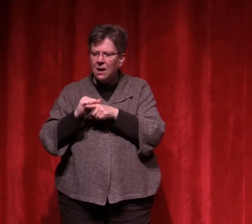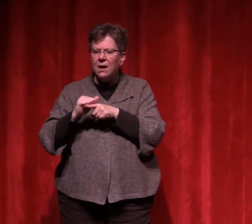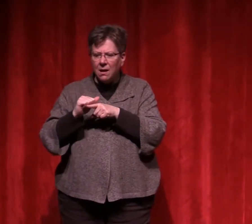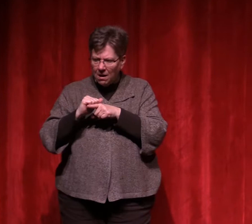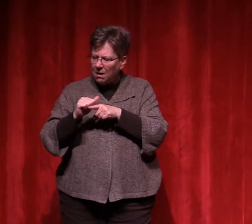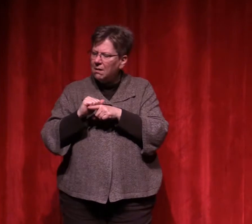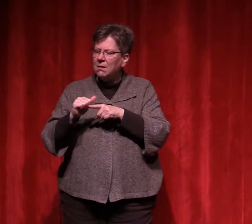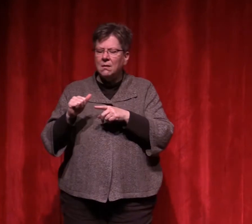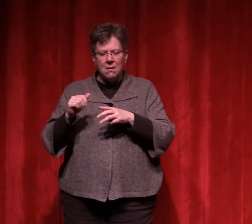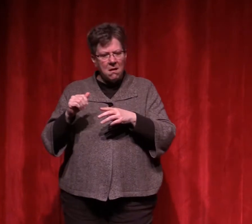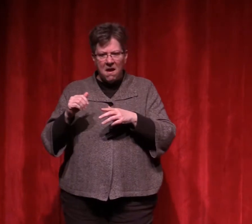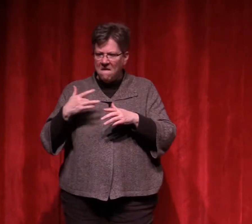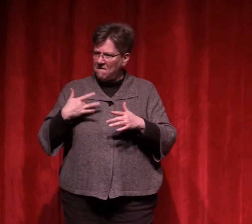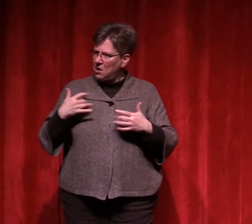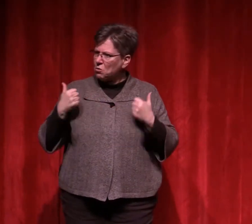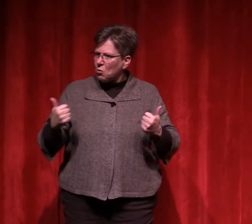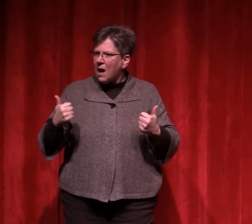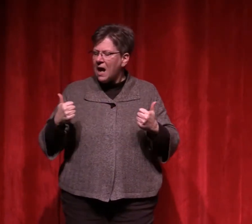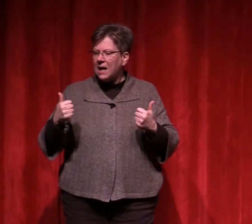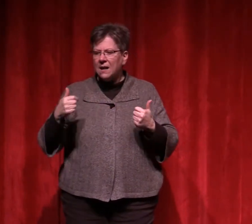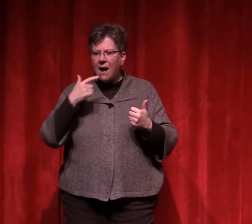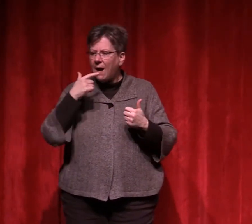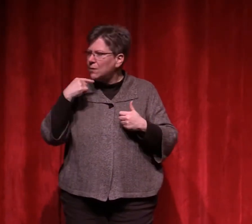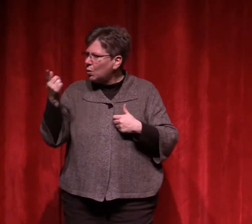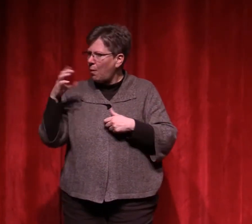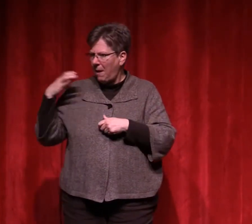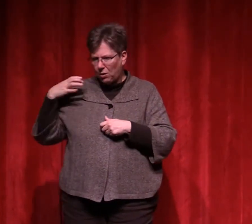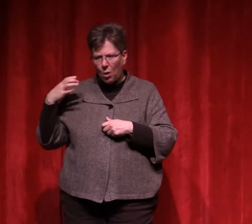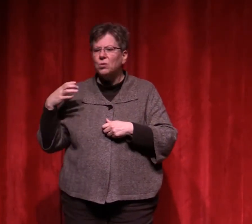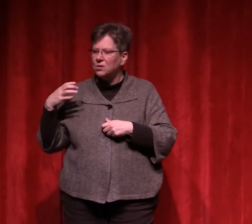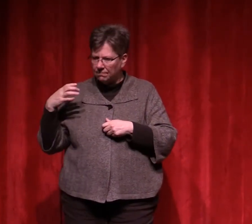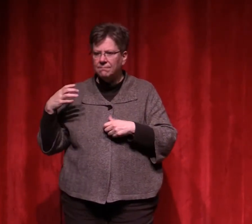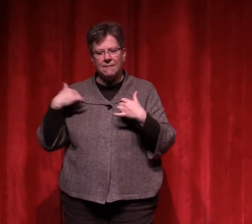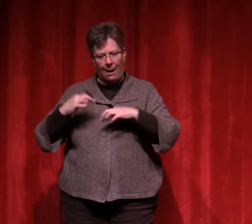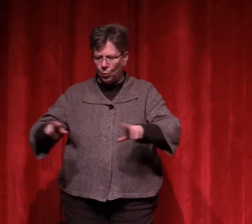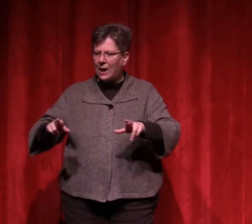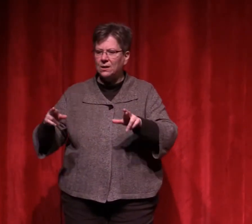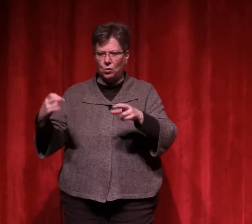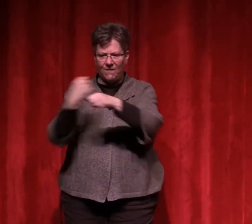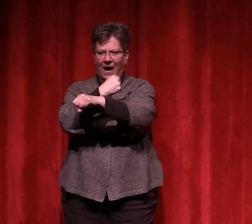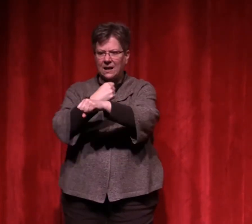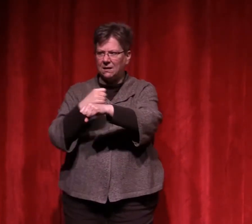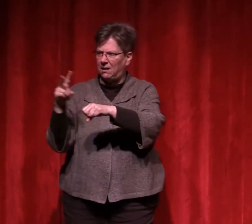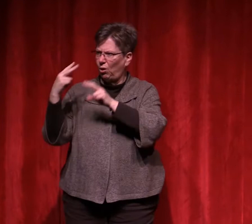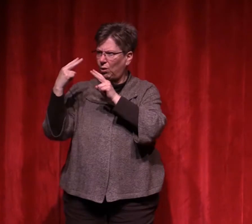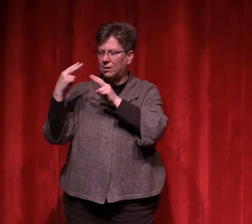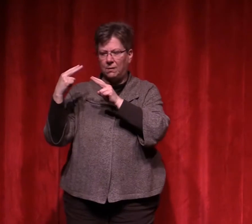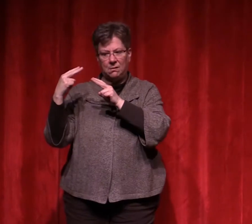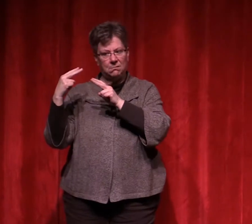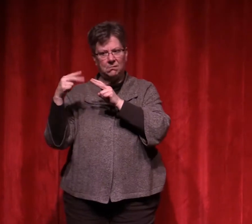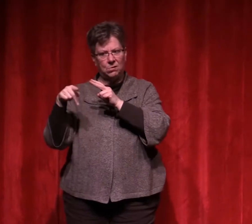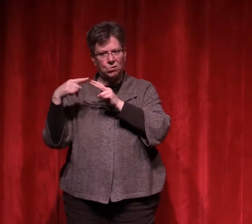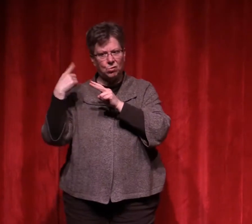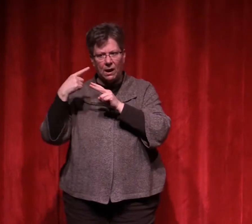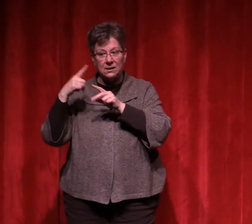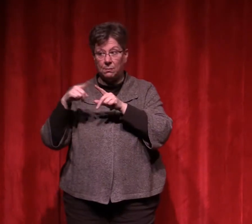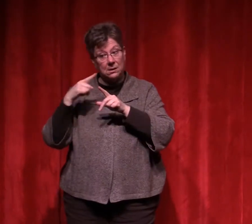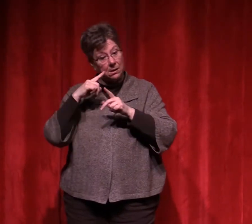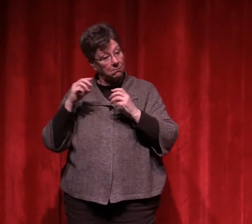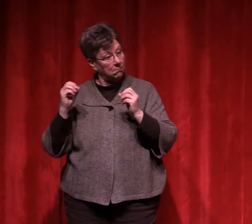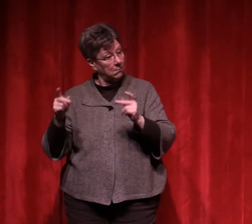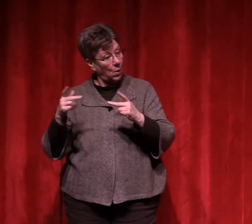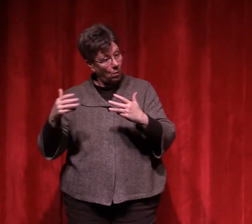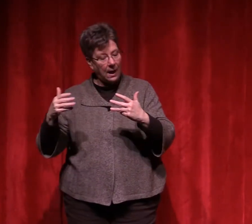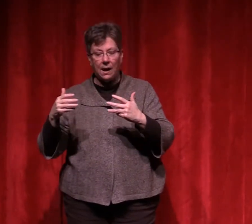feeling great. I told my coach, I'm like, dude, get me a fight. He looked at me like I was crazy, but he said, all right, let's do it.